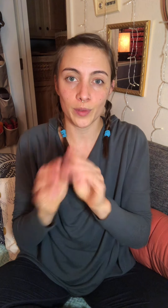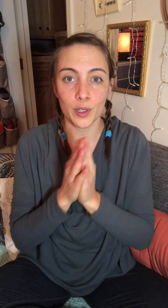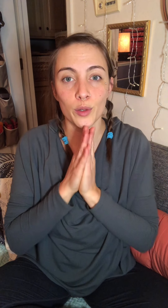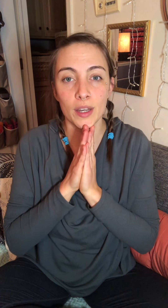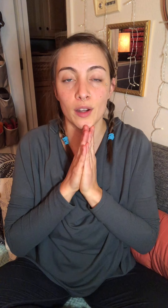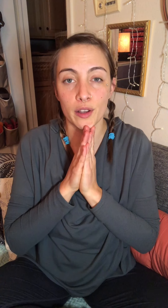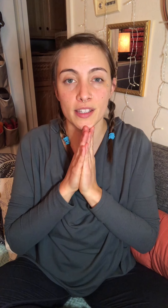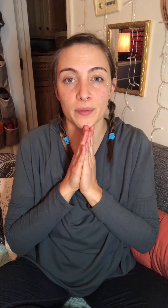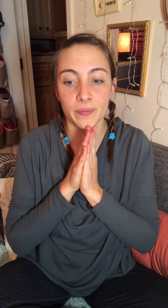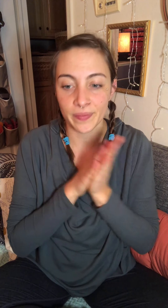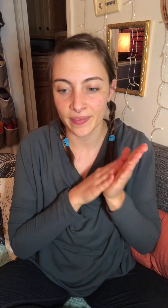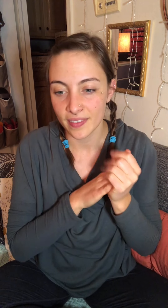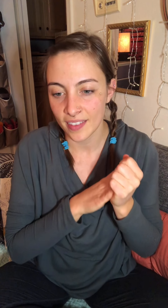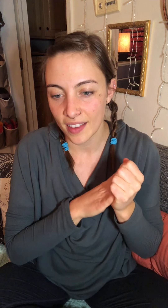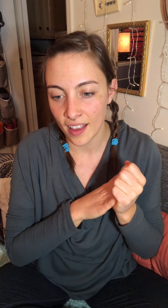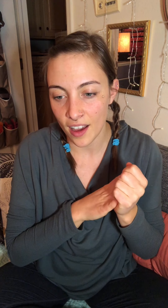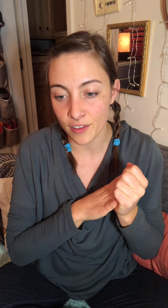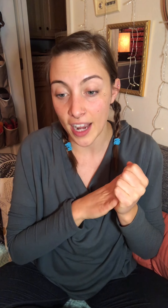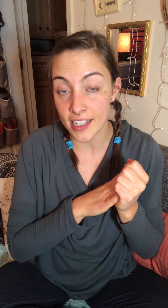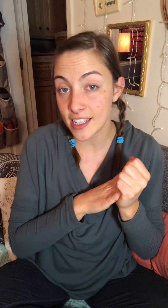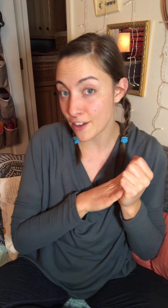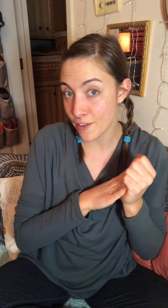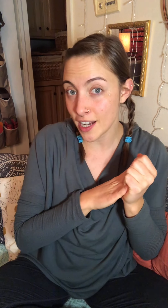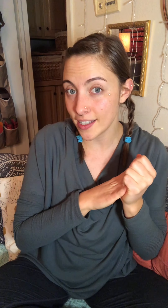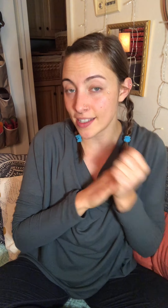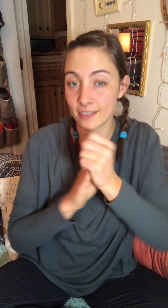To and also. All right, different.